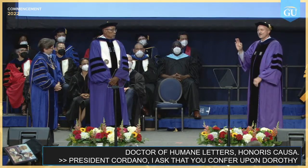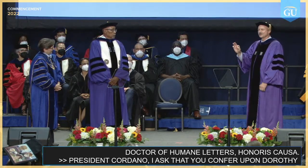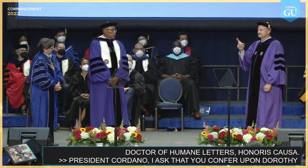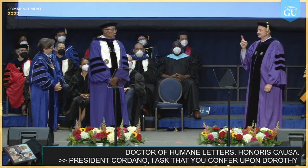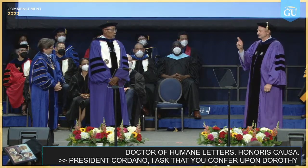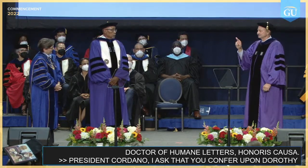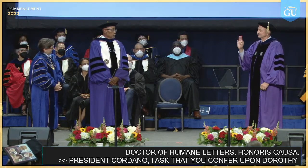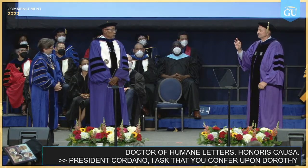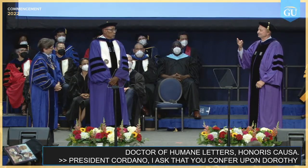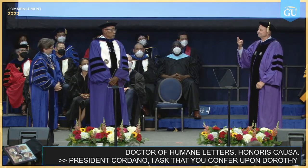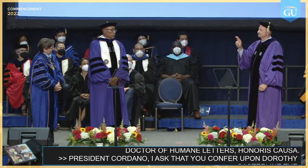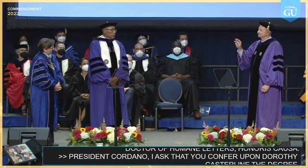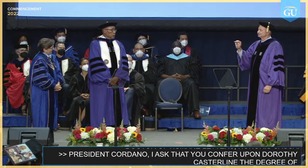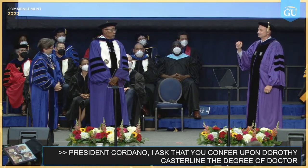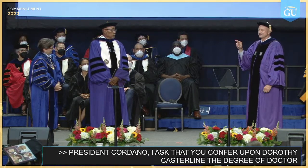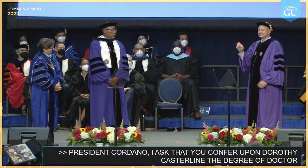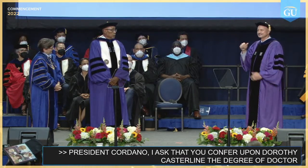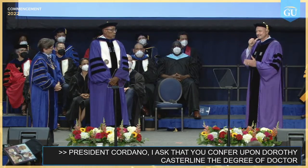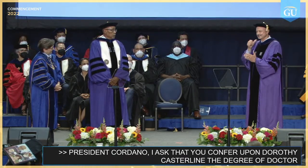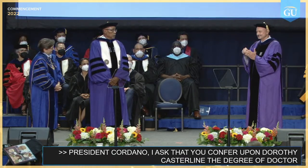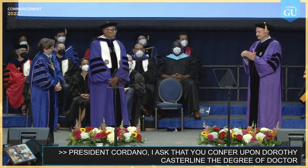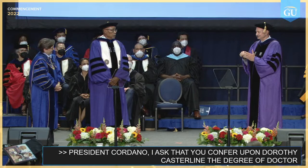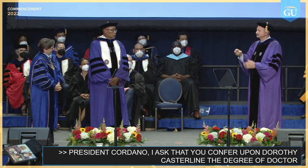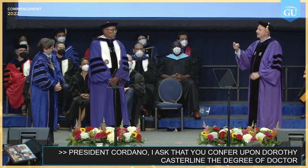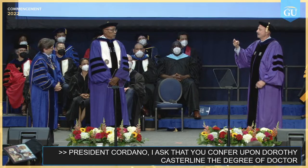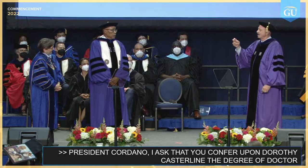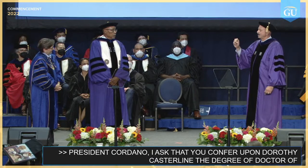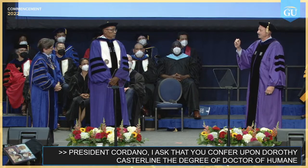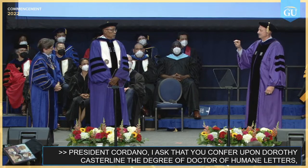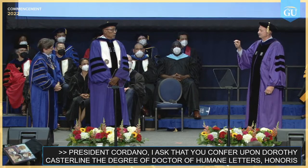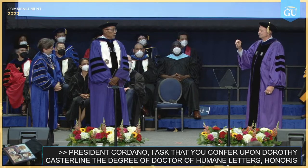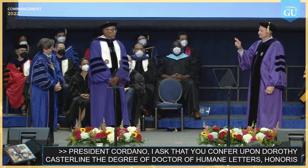Humane Letters, honoris causa.